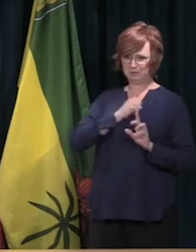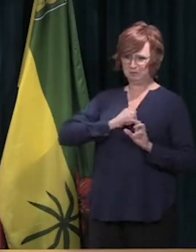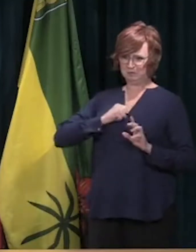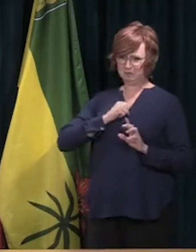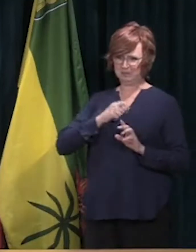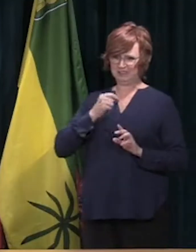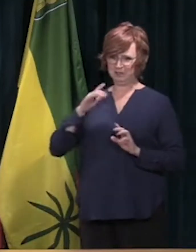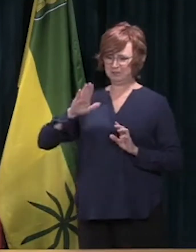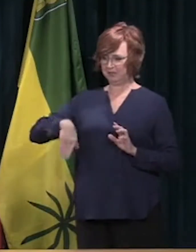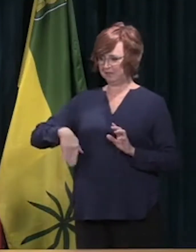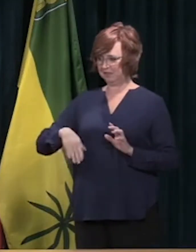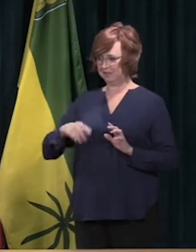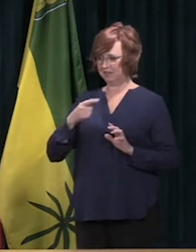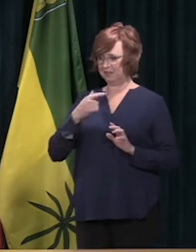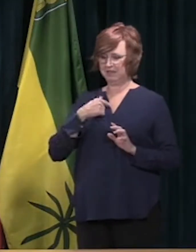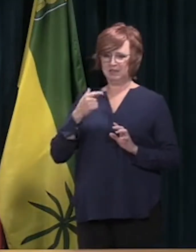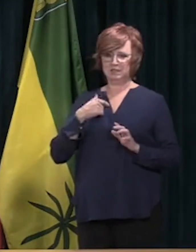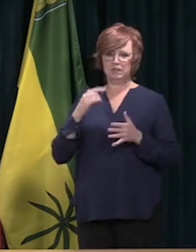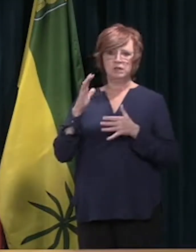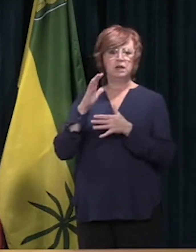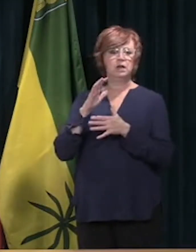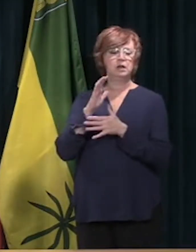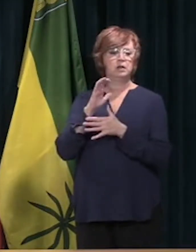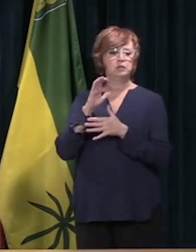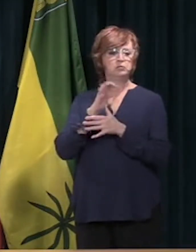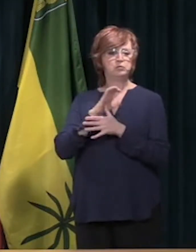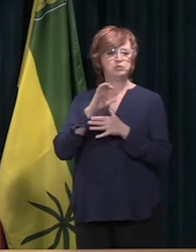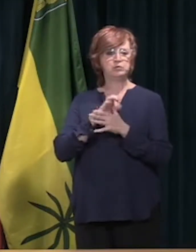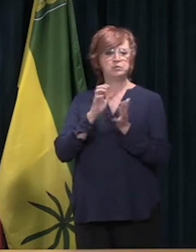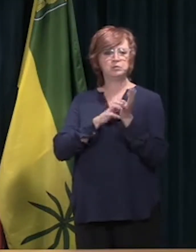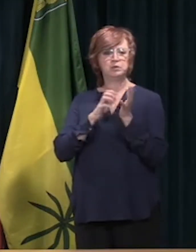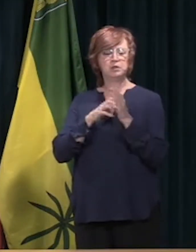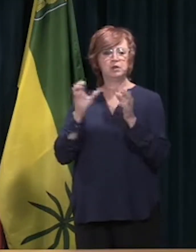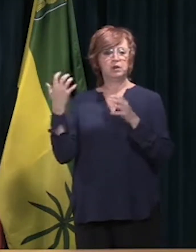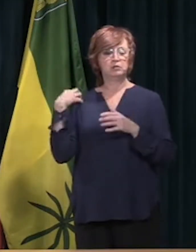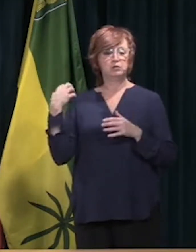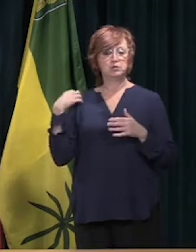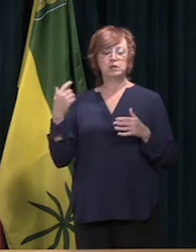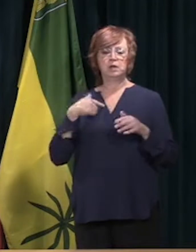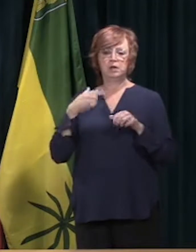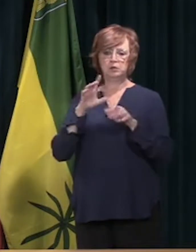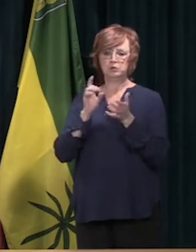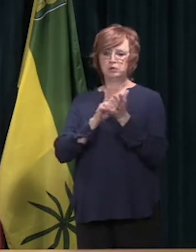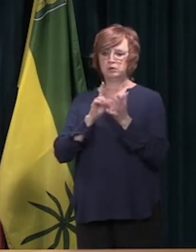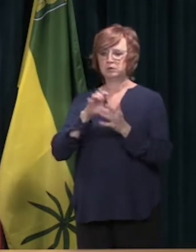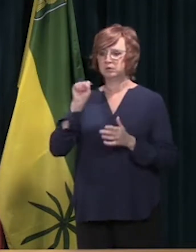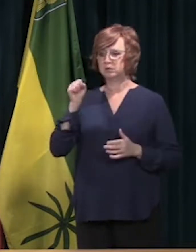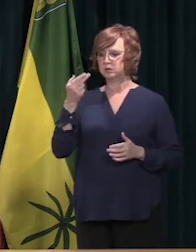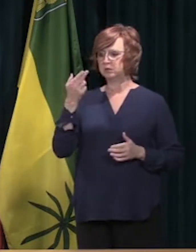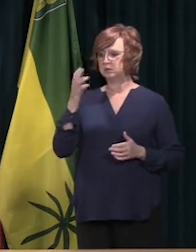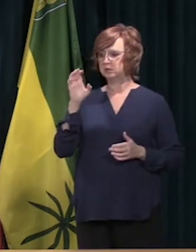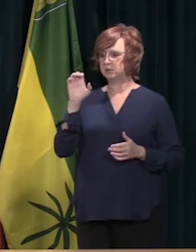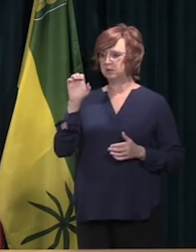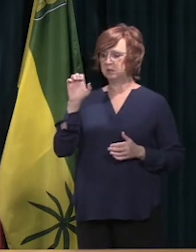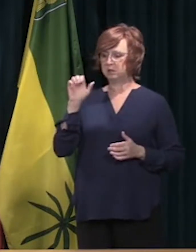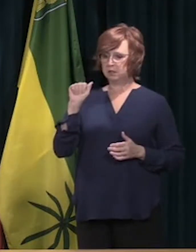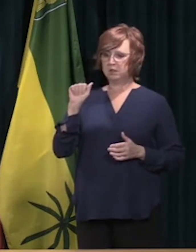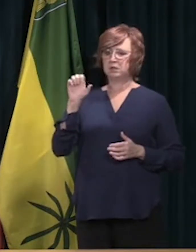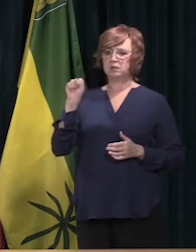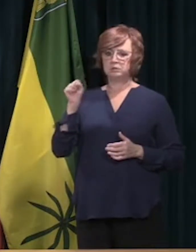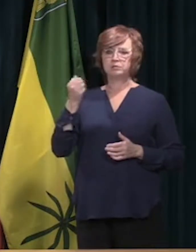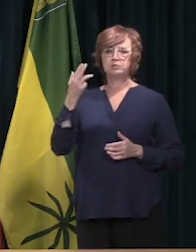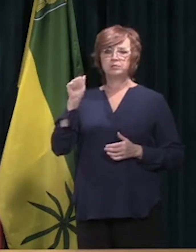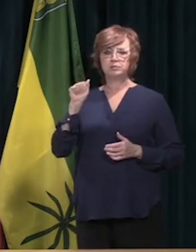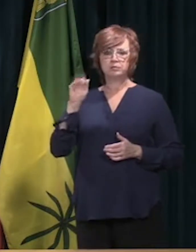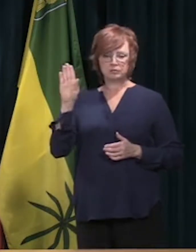So I'm Dr. Saqib Shahab. I'm the Chief Medical Health Officer, Government of Saskatchewan, and just wanted to provide a brief update